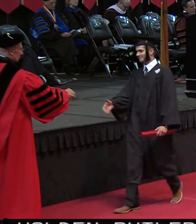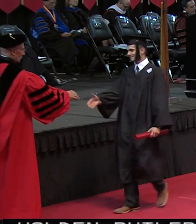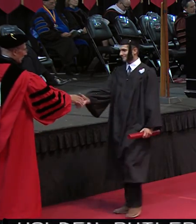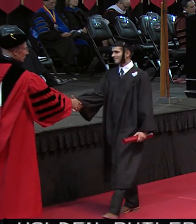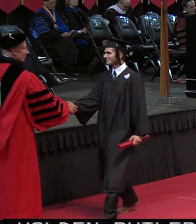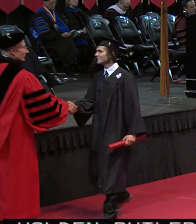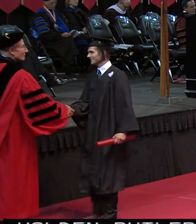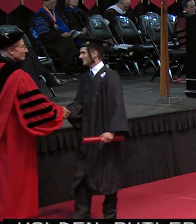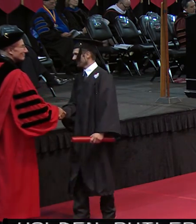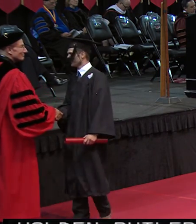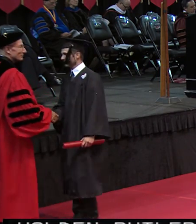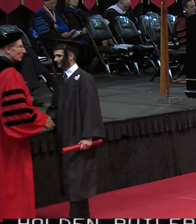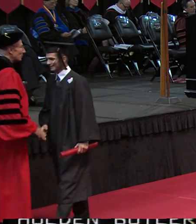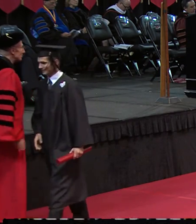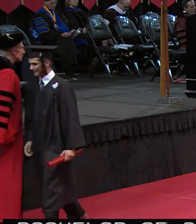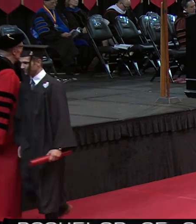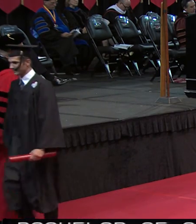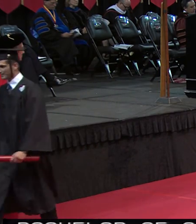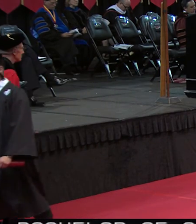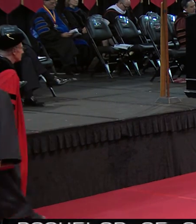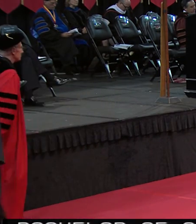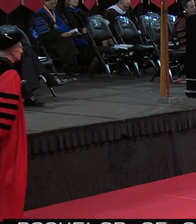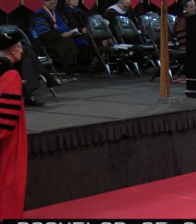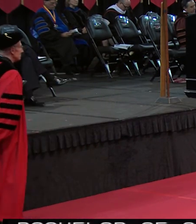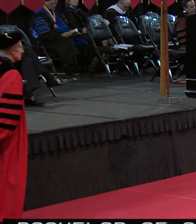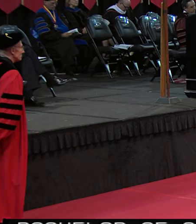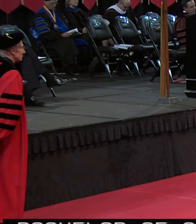Timothy Wayne Brown.